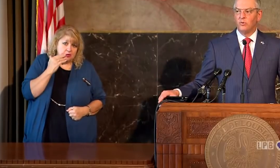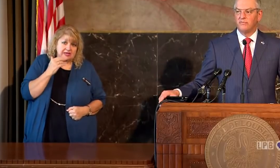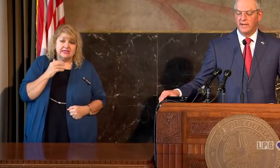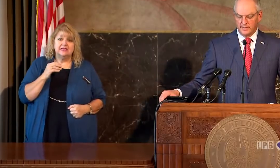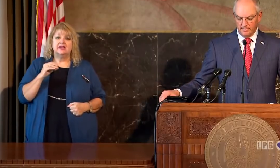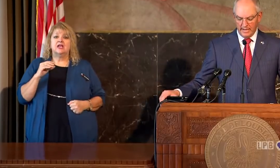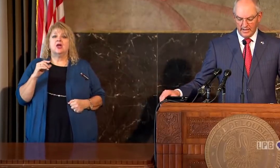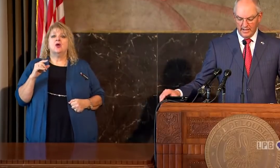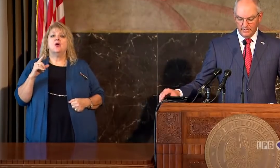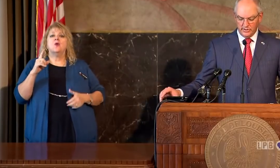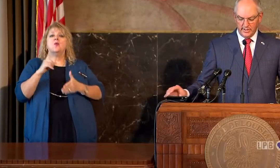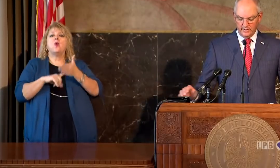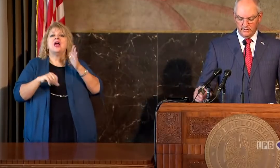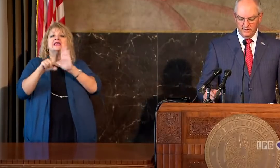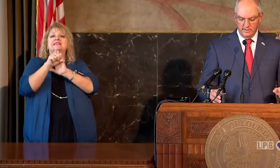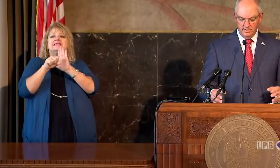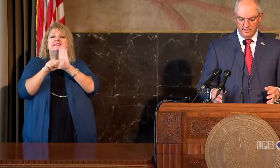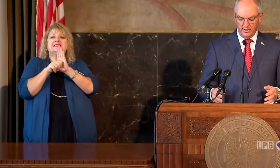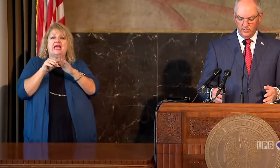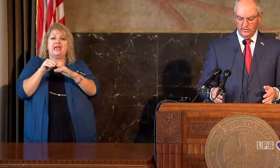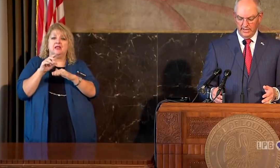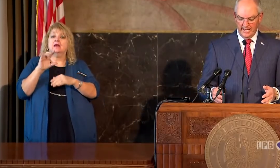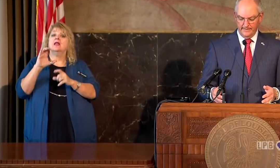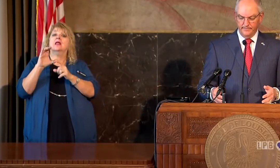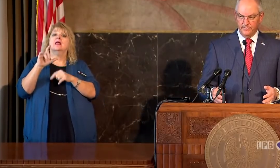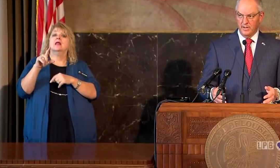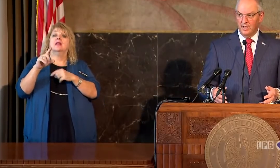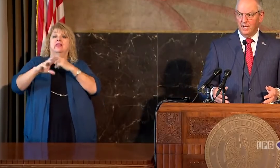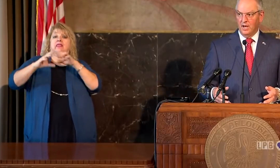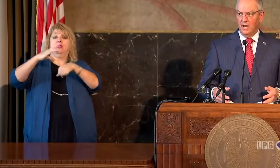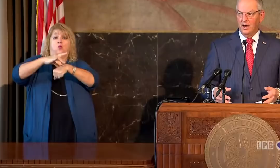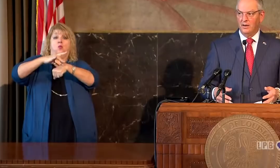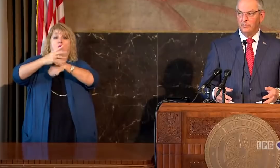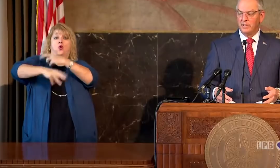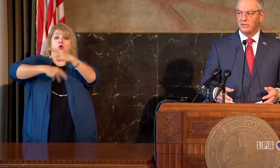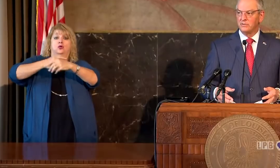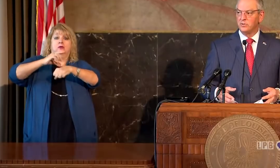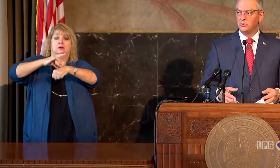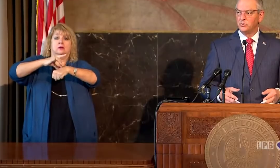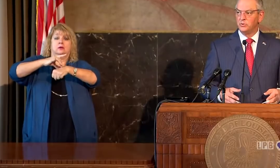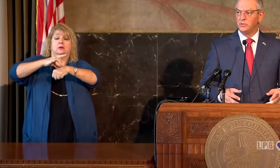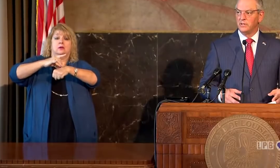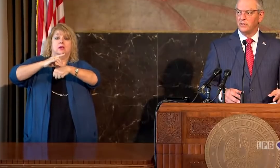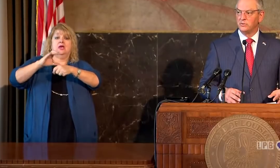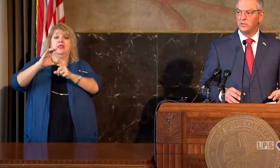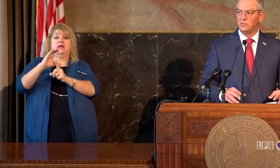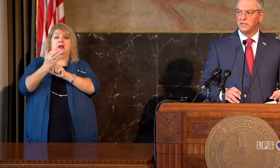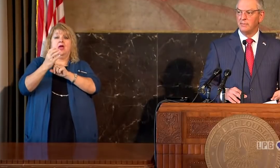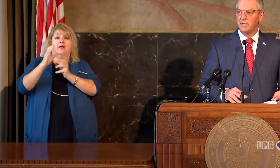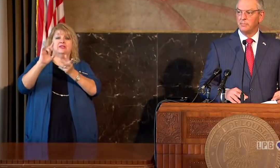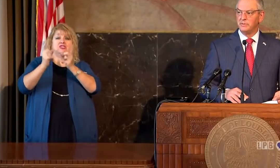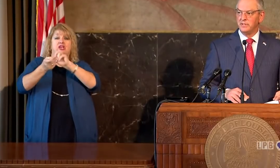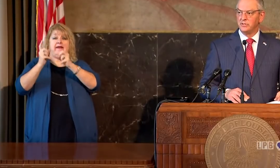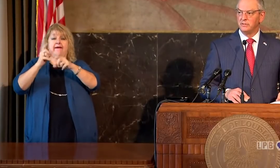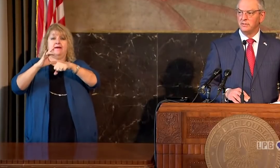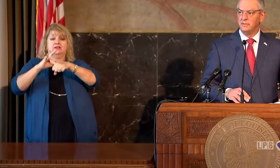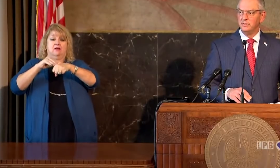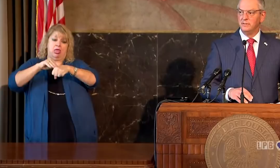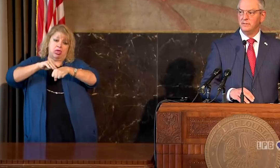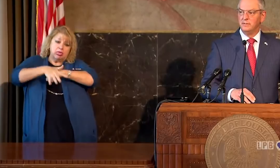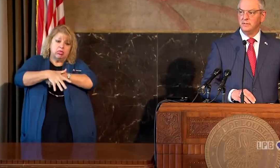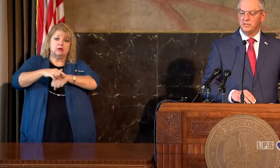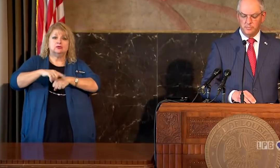state more affected by climate change than Louisiana. But it's also true that there's no state better